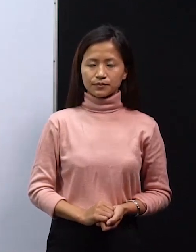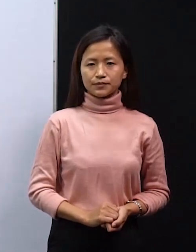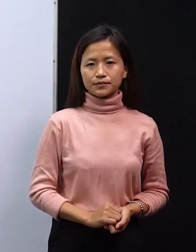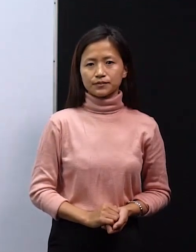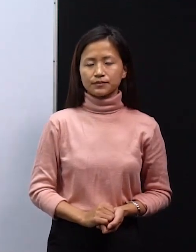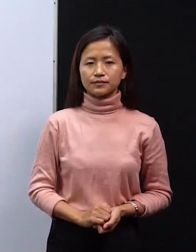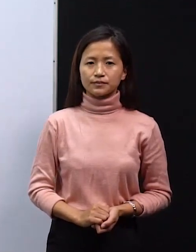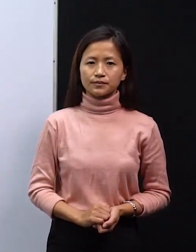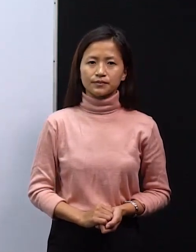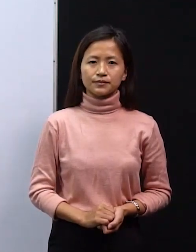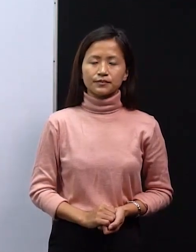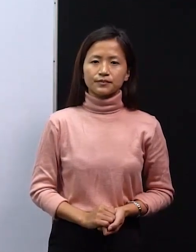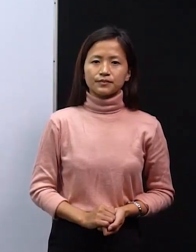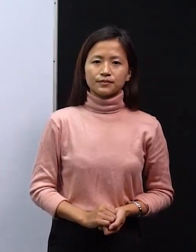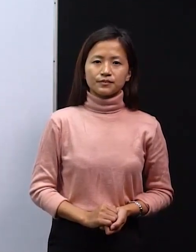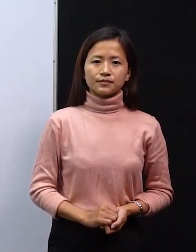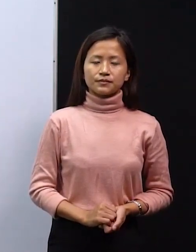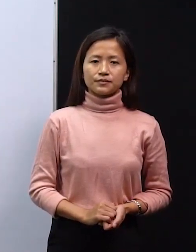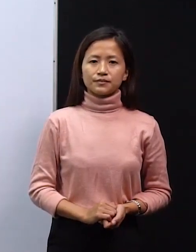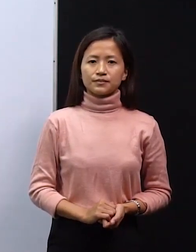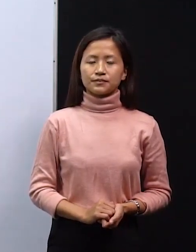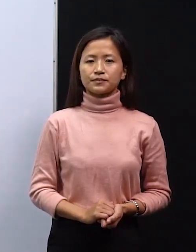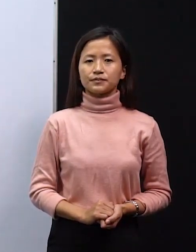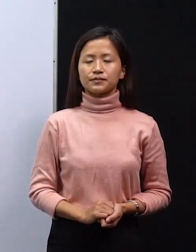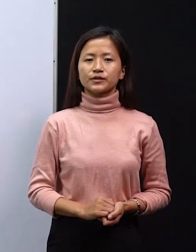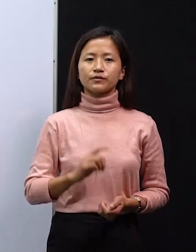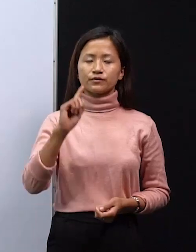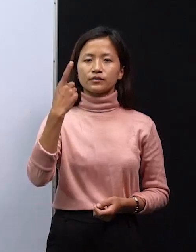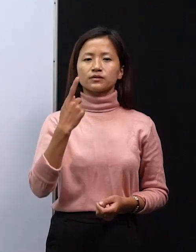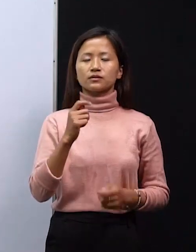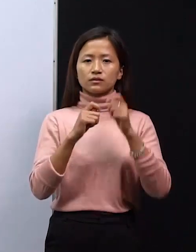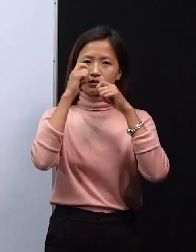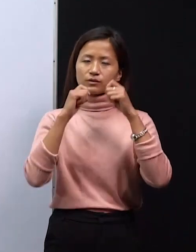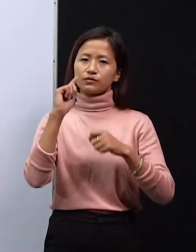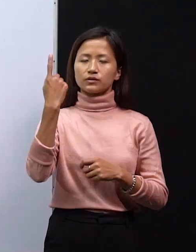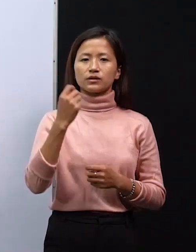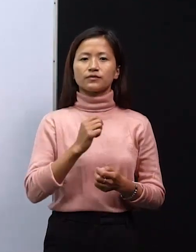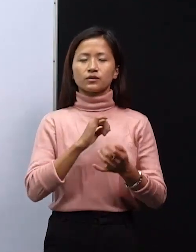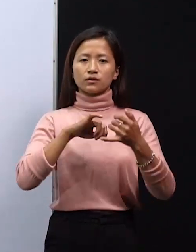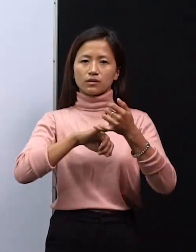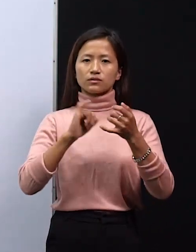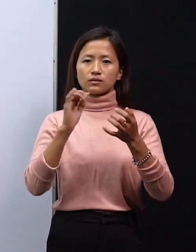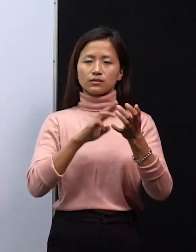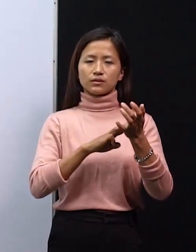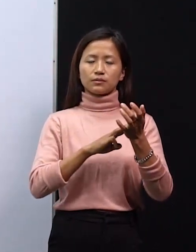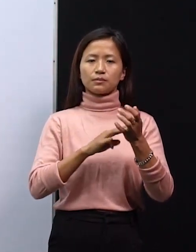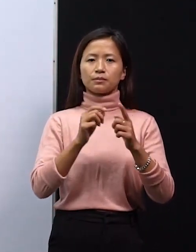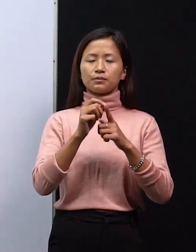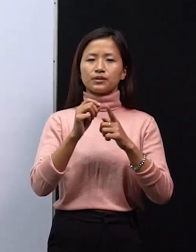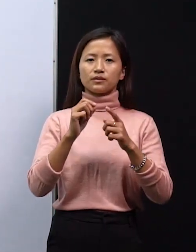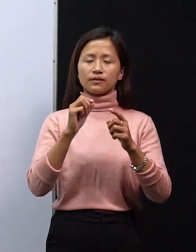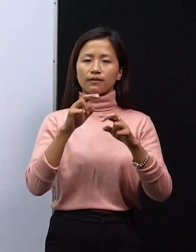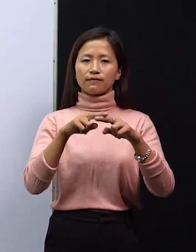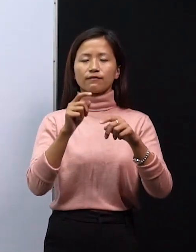4. This expression you first have to simplify them. So these